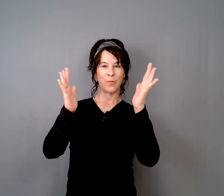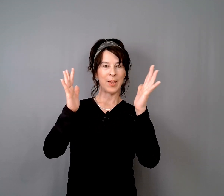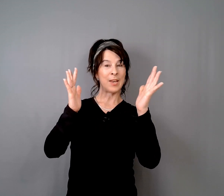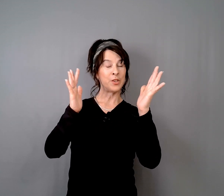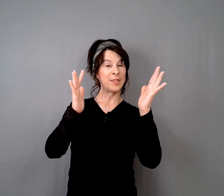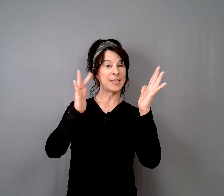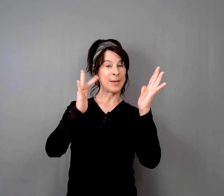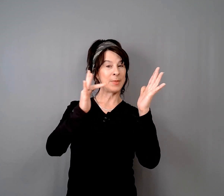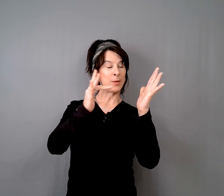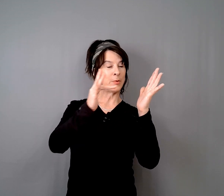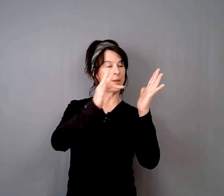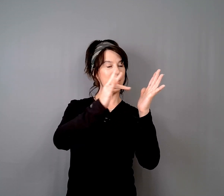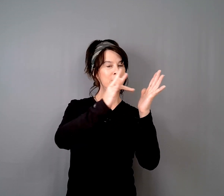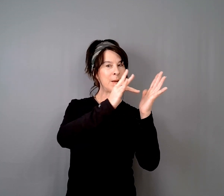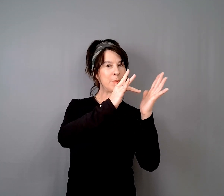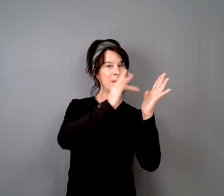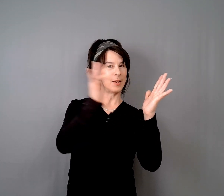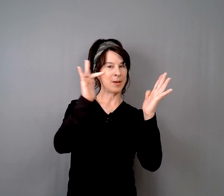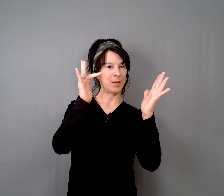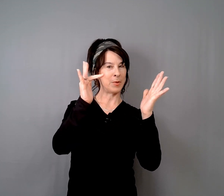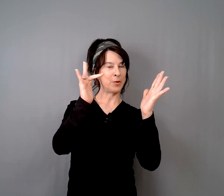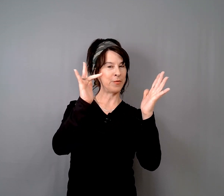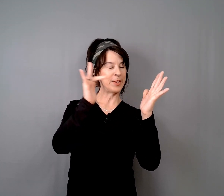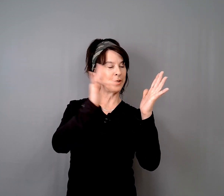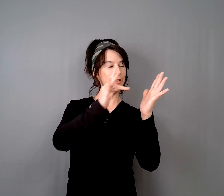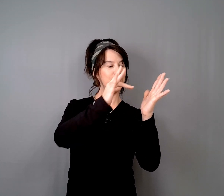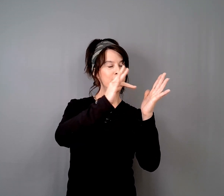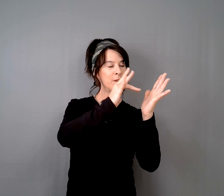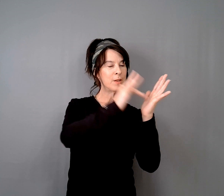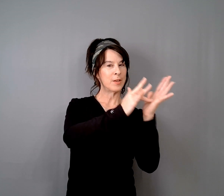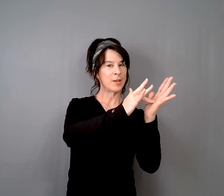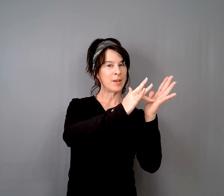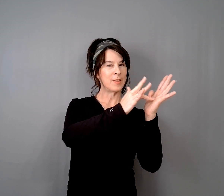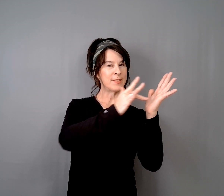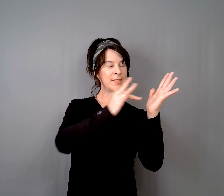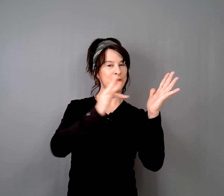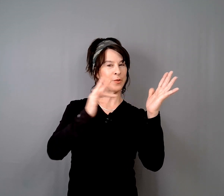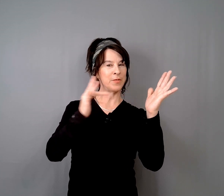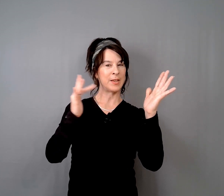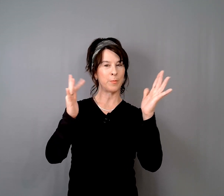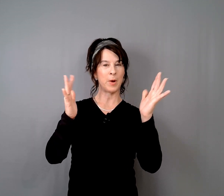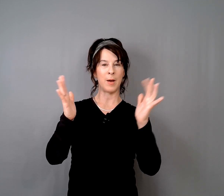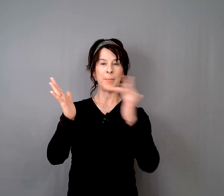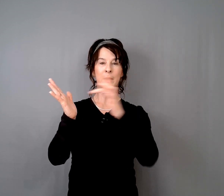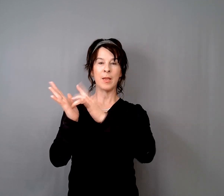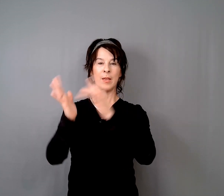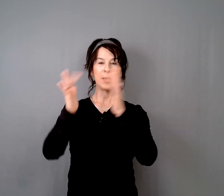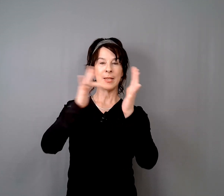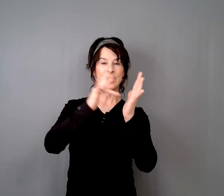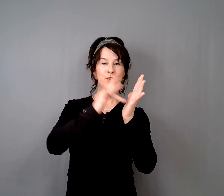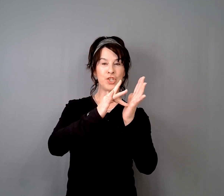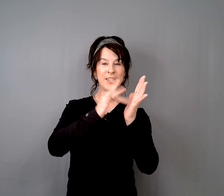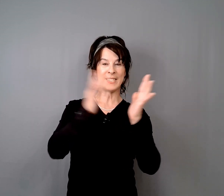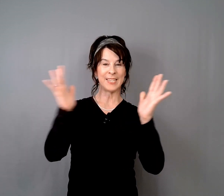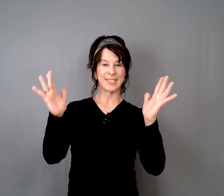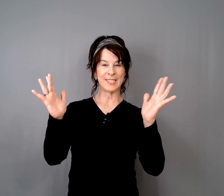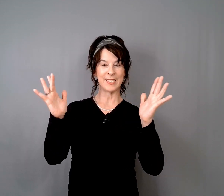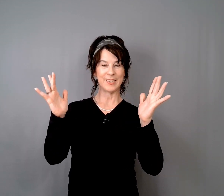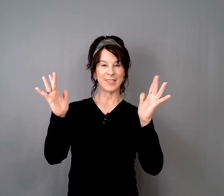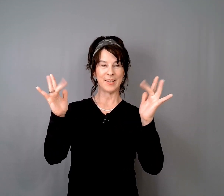and do the same thing with the non-dominant. Middle finger in the center of the other palm. Jesus.